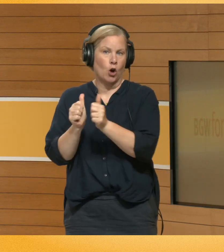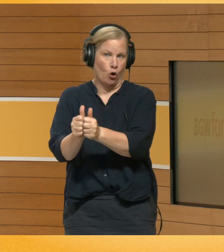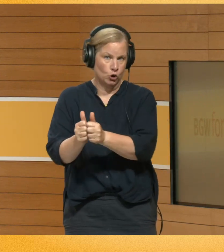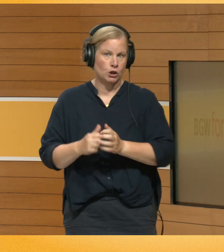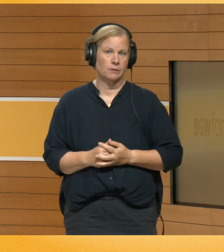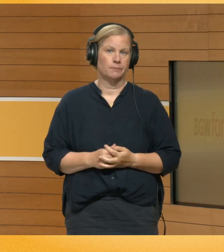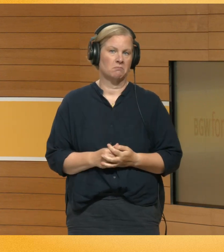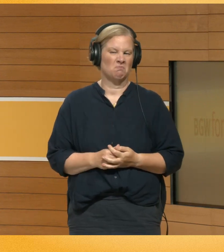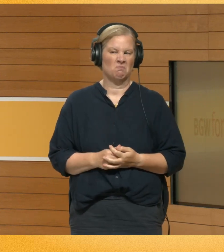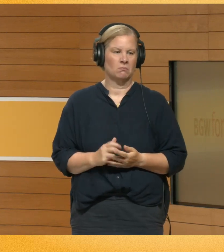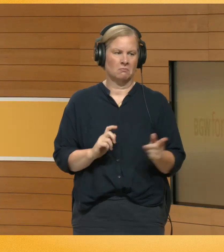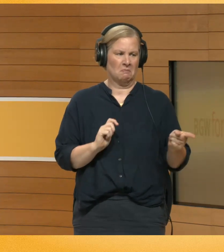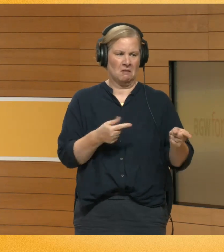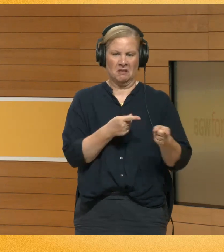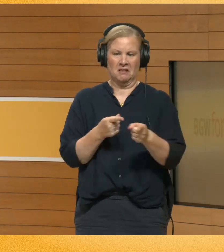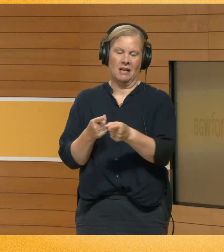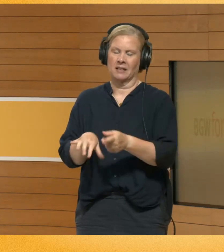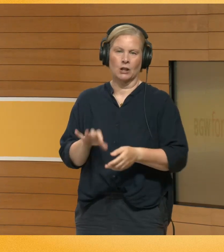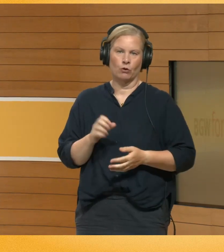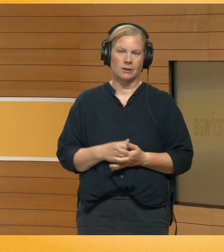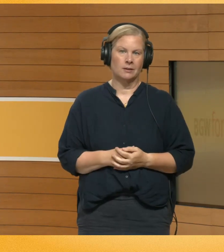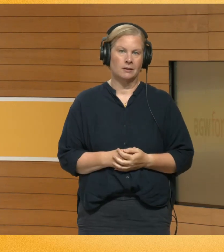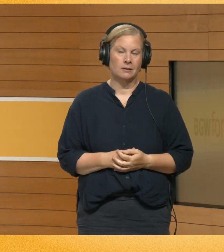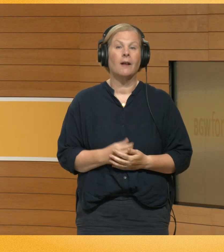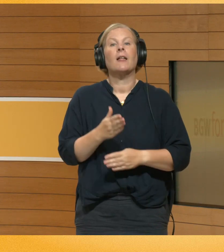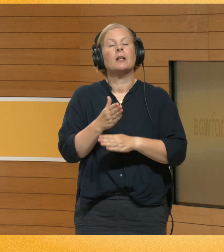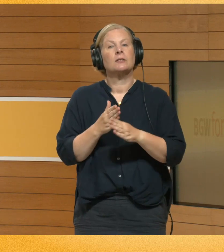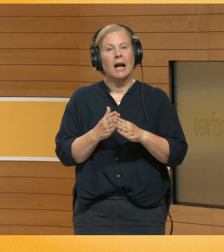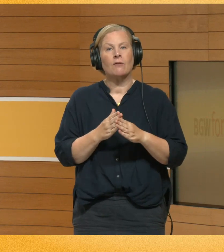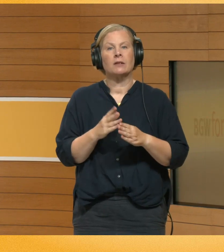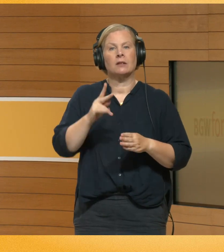transfer coach, is something that you rarely find.